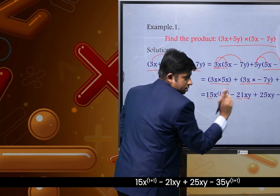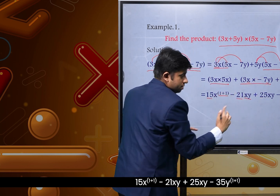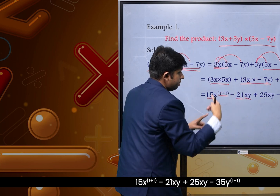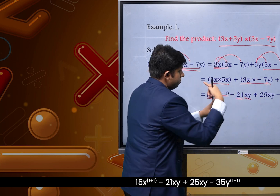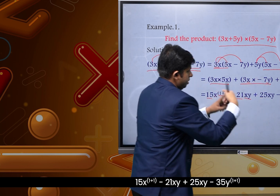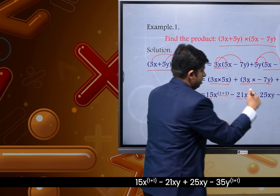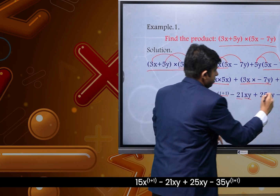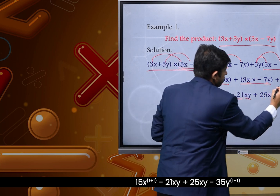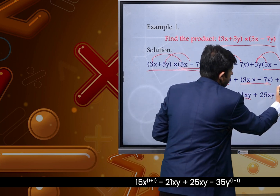plus